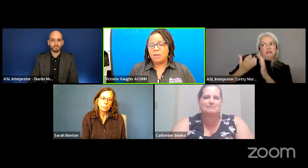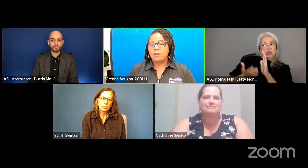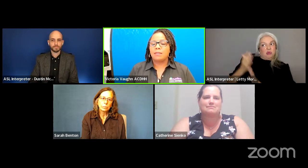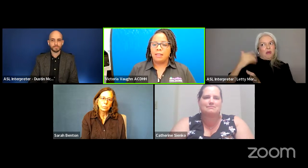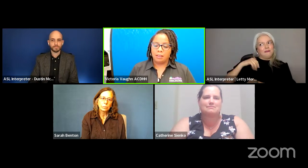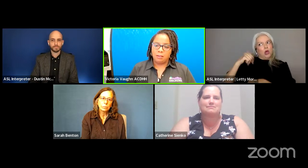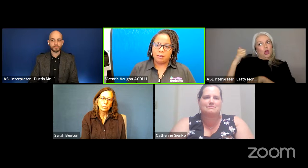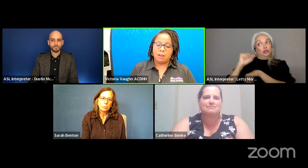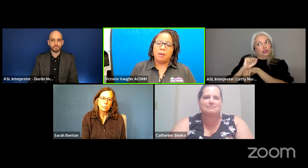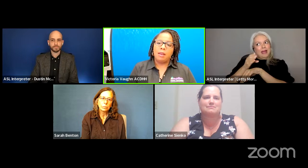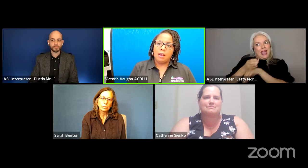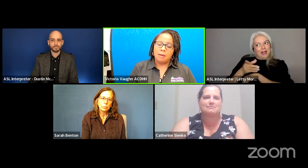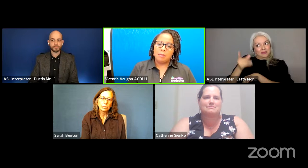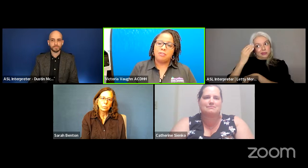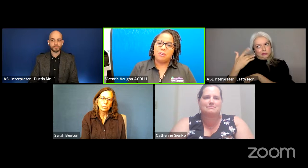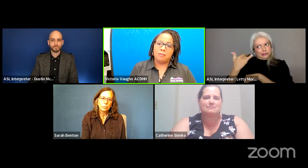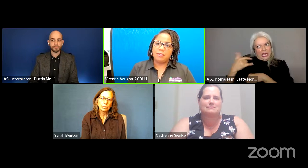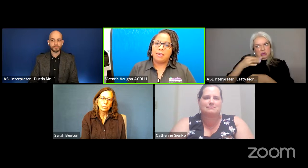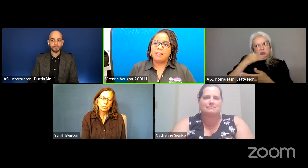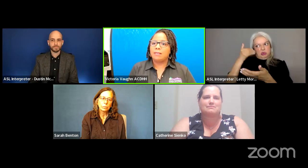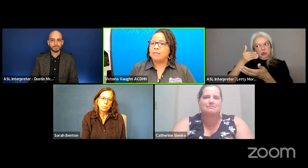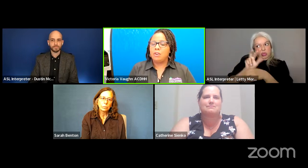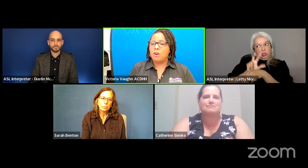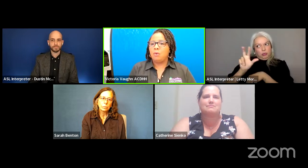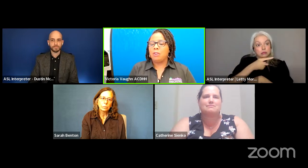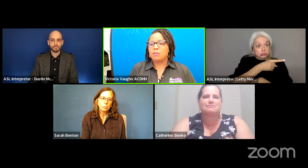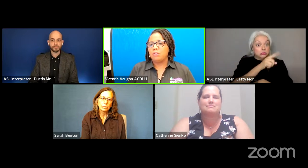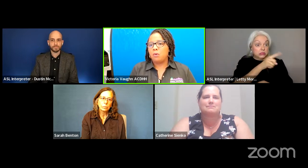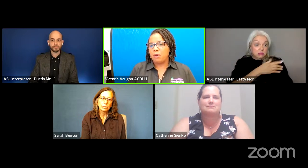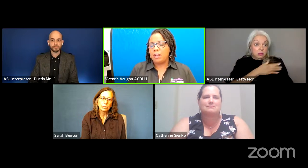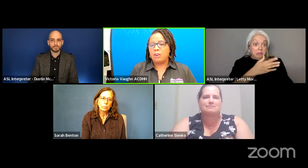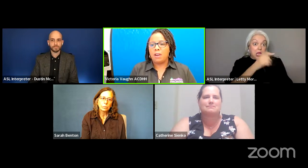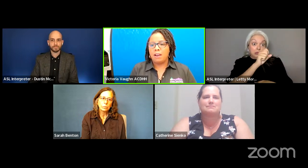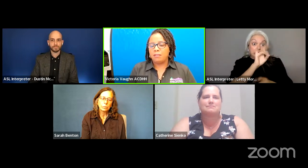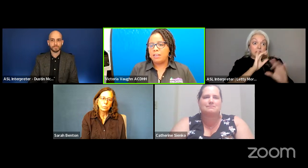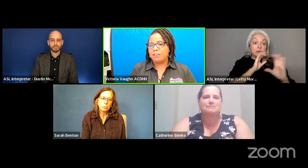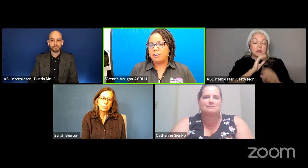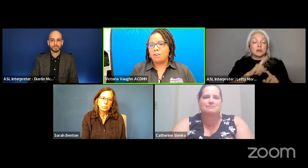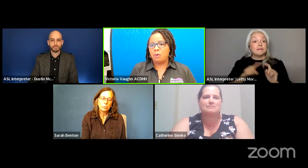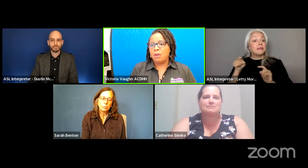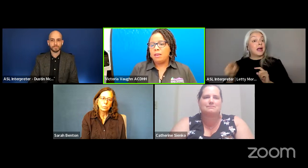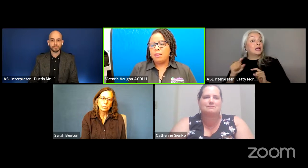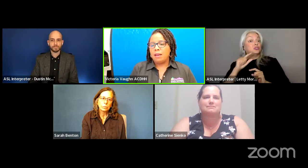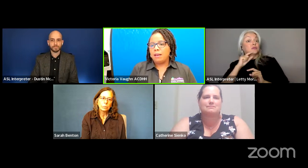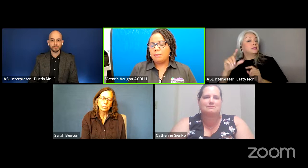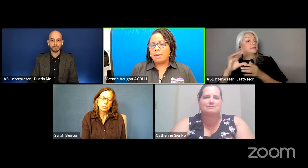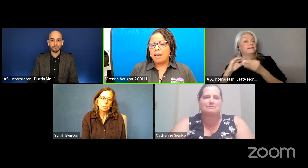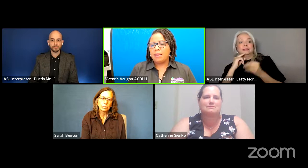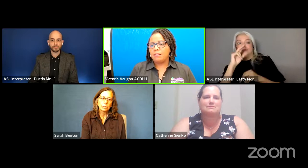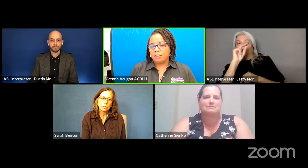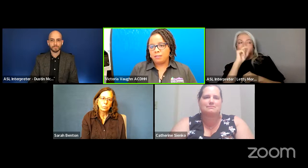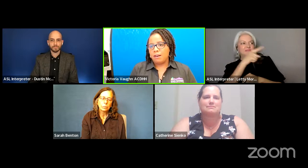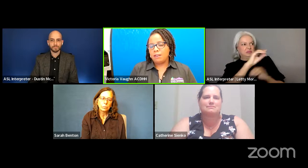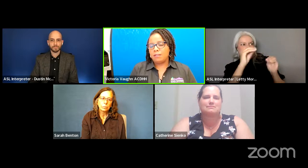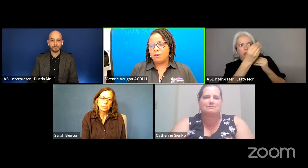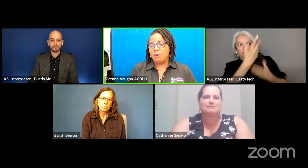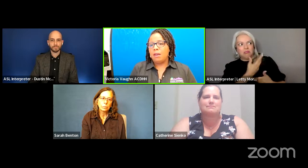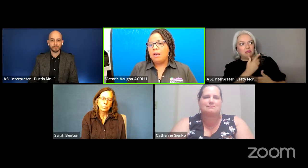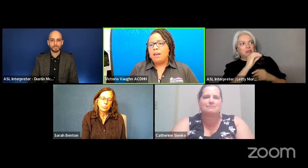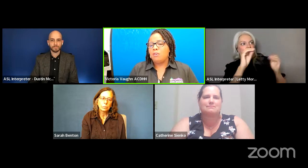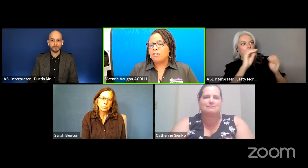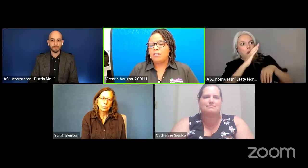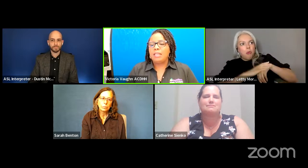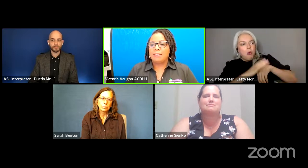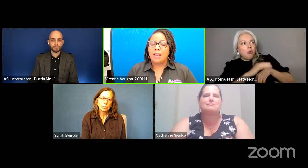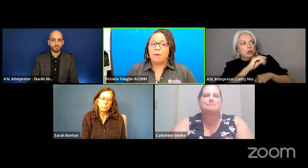assignment afterwards. And like you saw, Mr. Genova says, no, there was no warning, no conversation, no goodbyes, just gone.